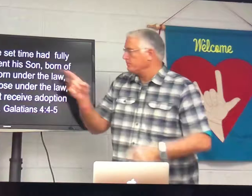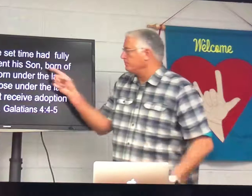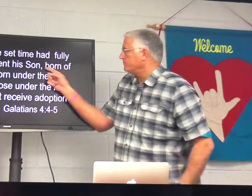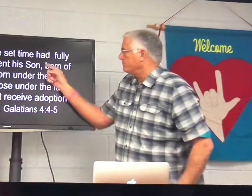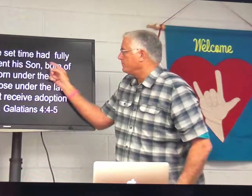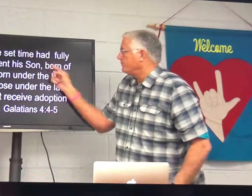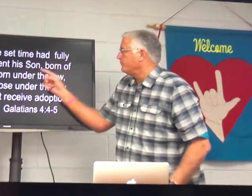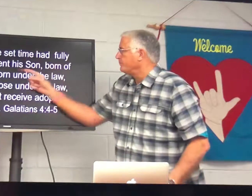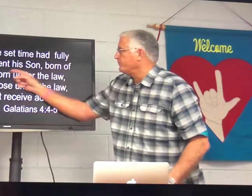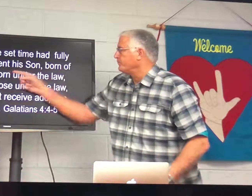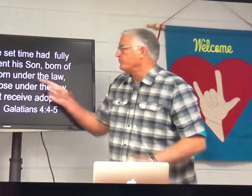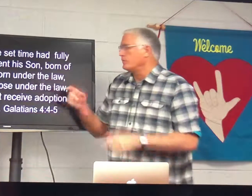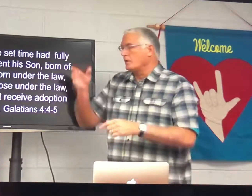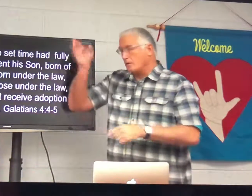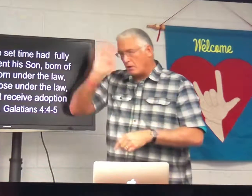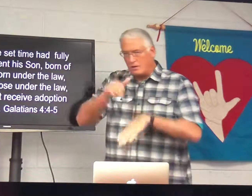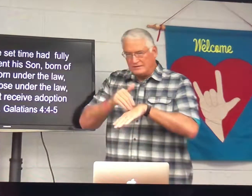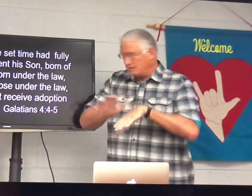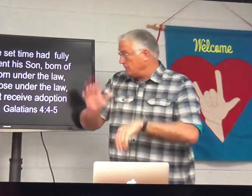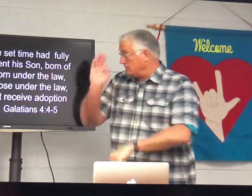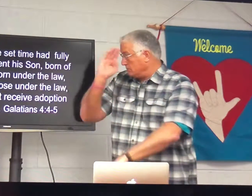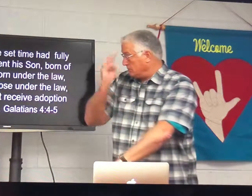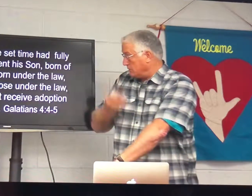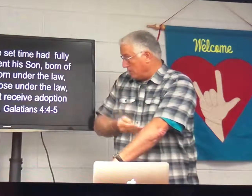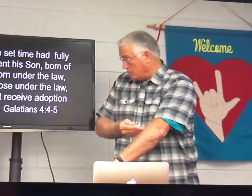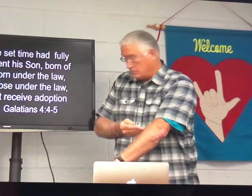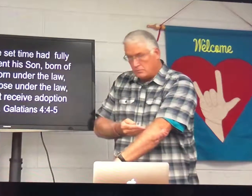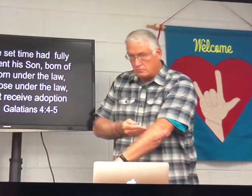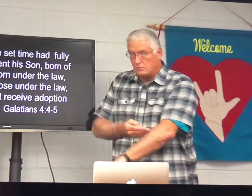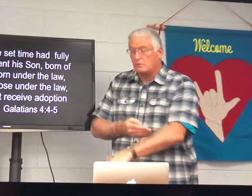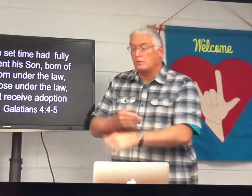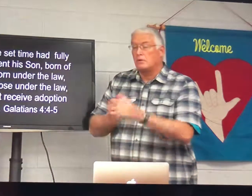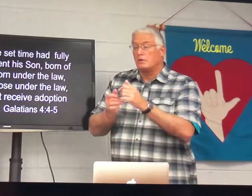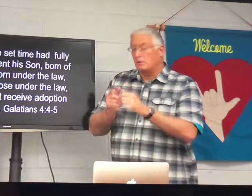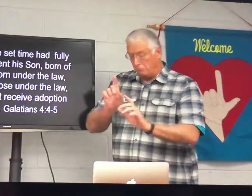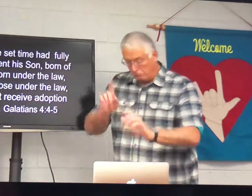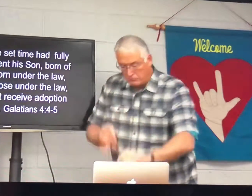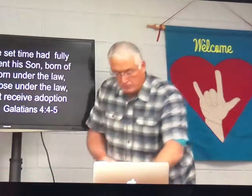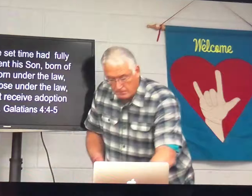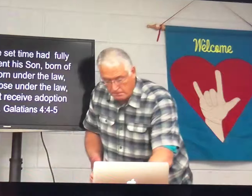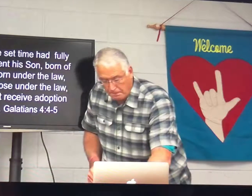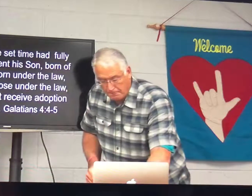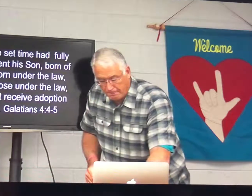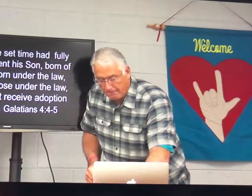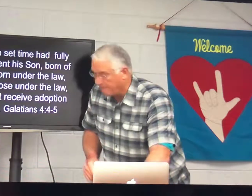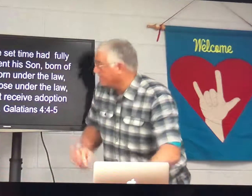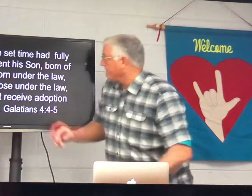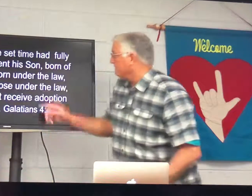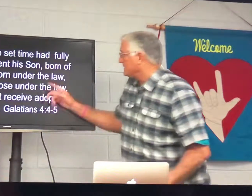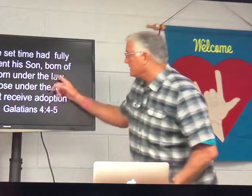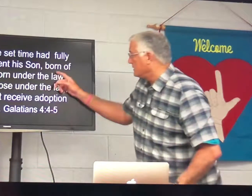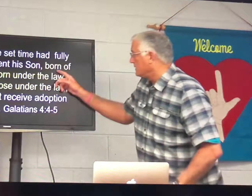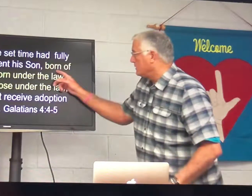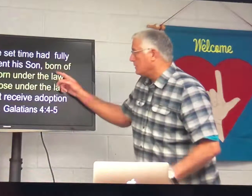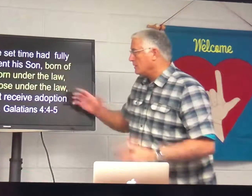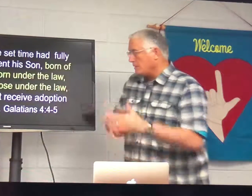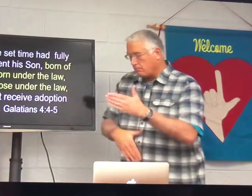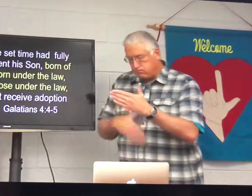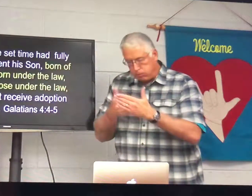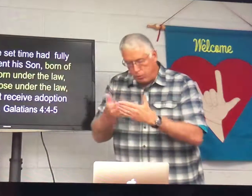since sliced. Get excited! It's Toyota's Big One sales event. Get 1.9% APR for 48 months plus